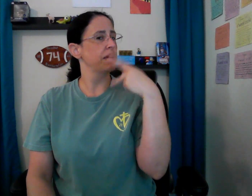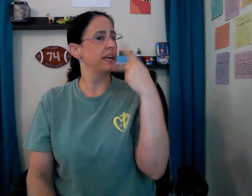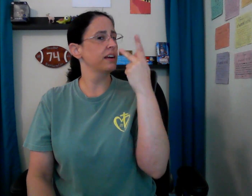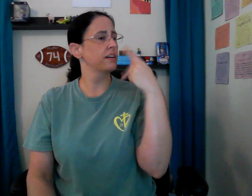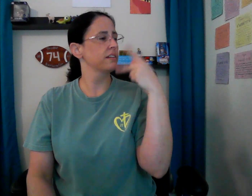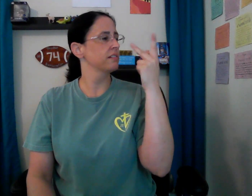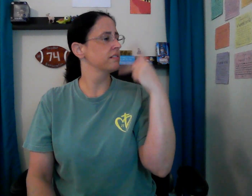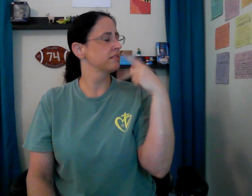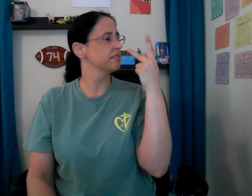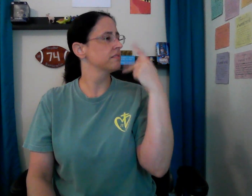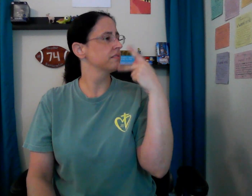pink,